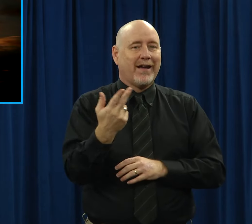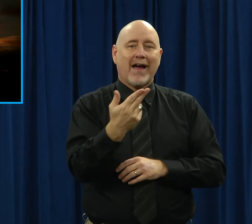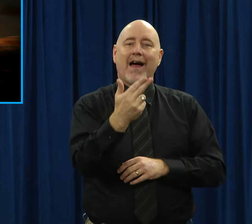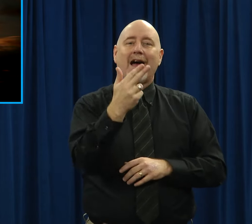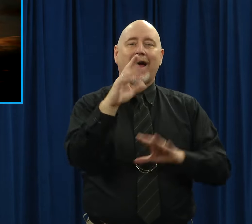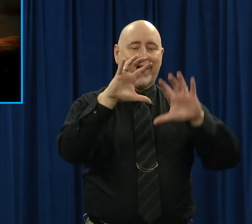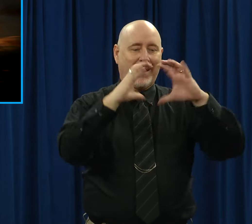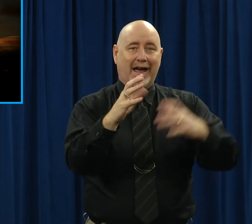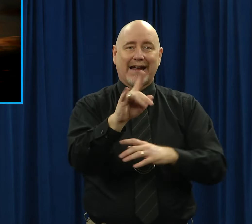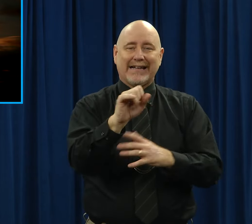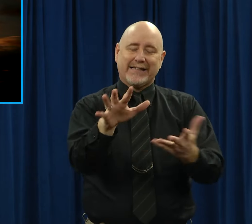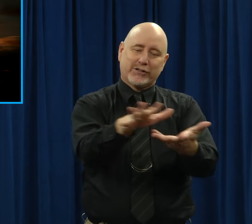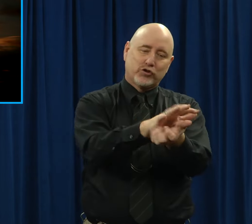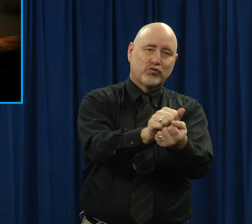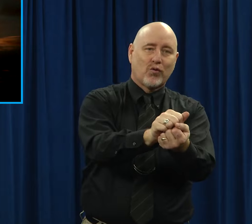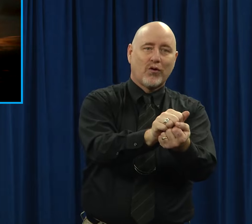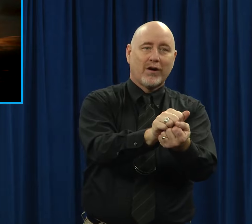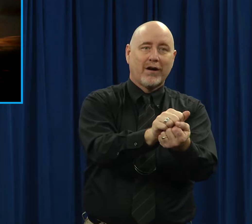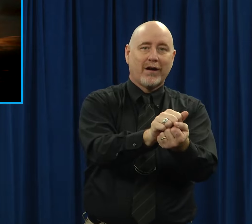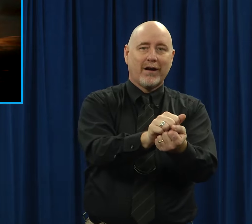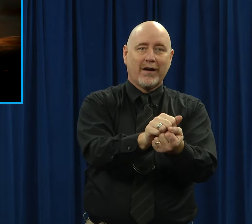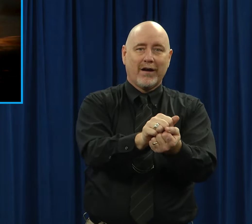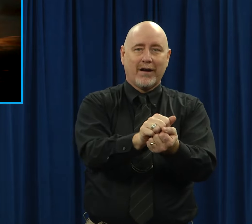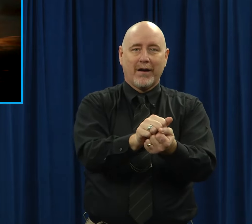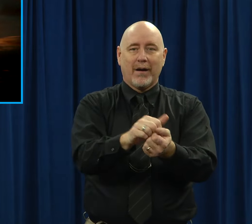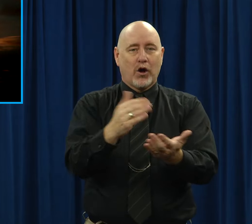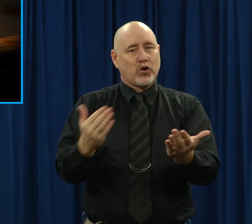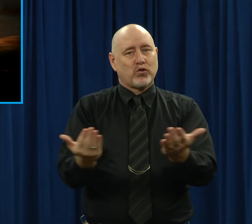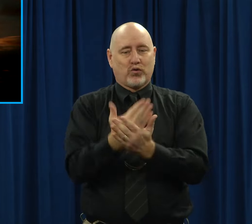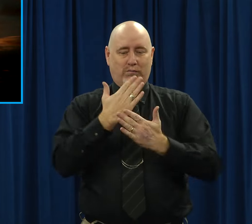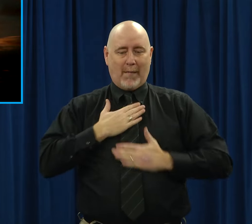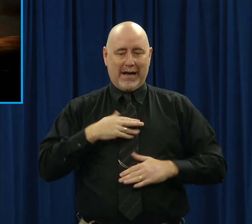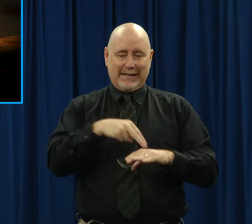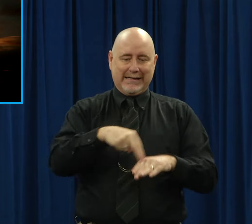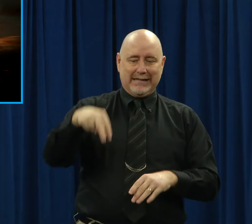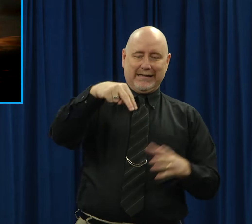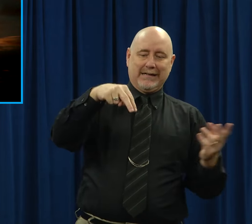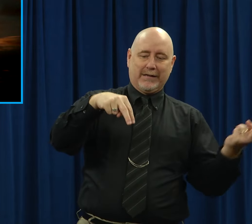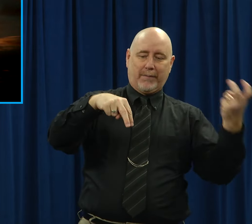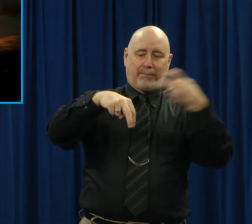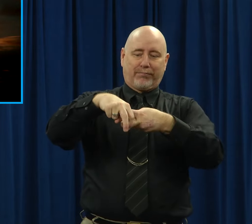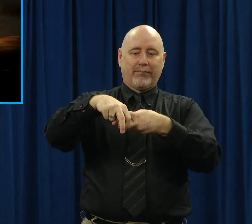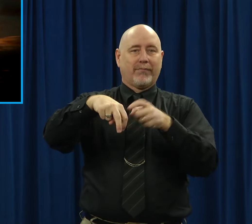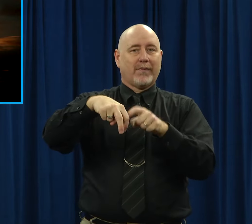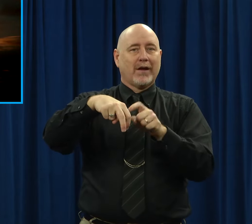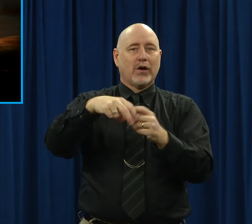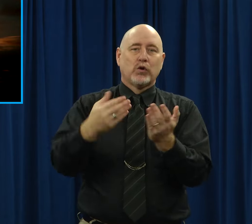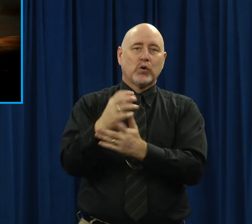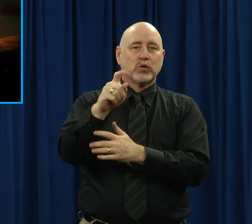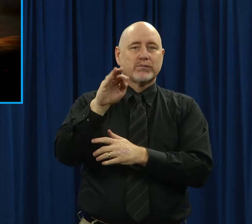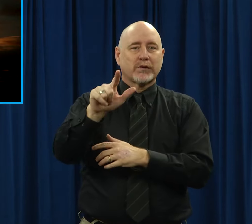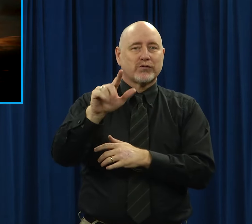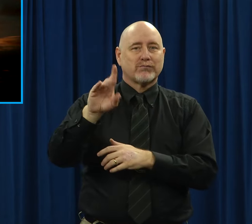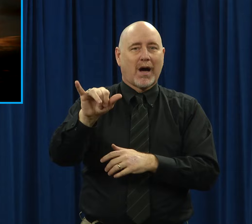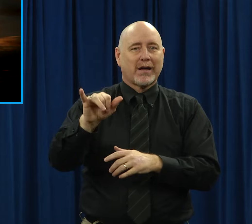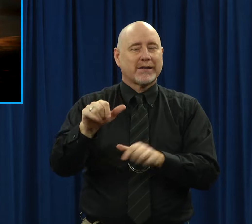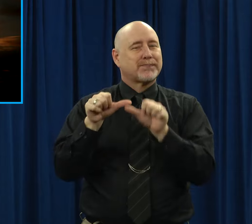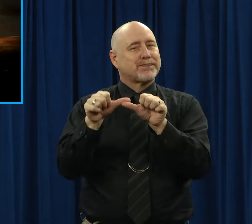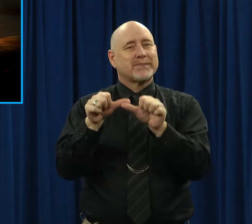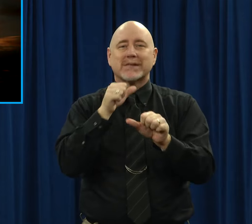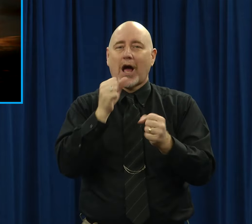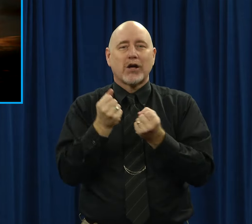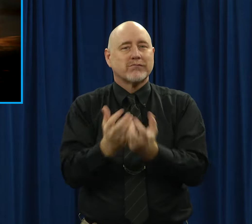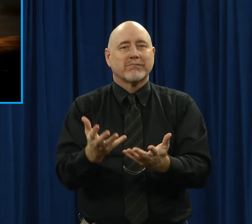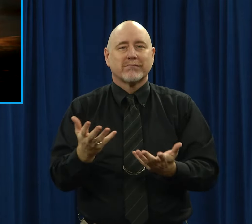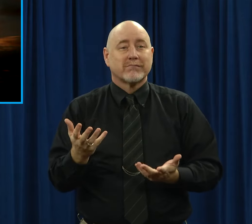day. It's the day that Hades will be destroyed. It's the day that we will get our resurrected, new, incorruptible,